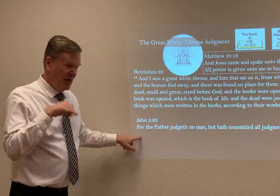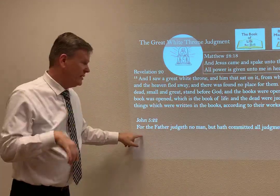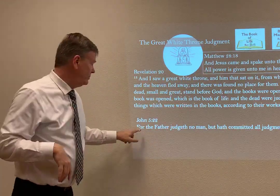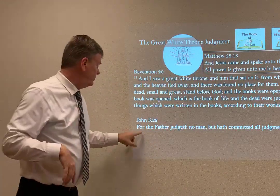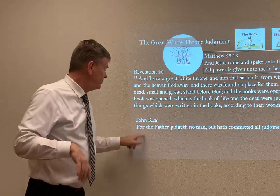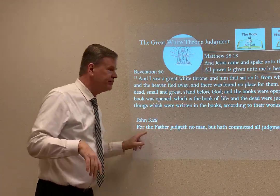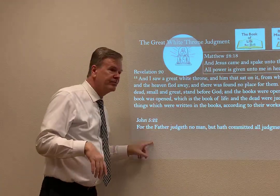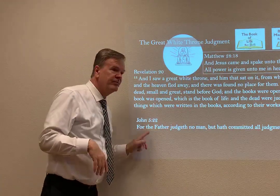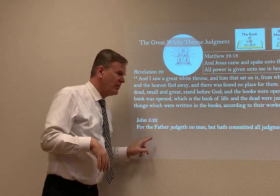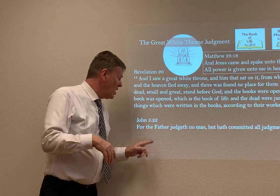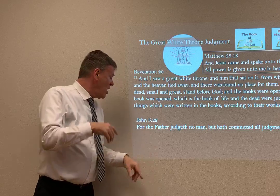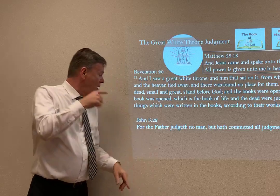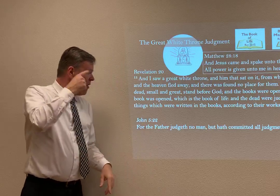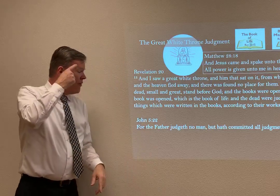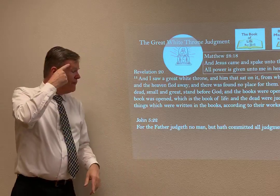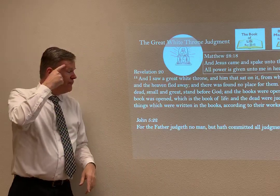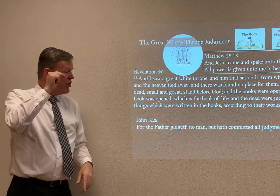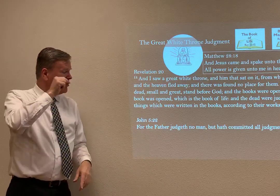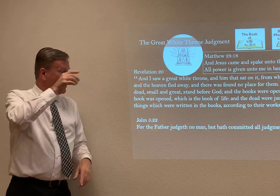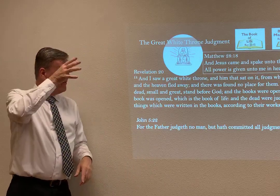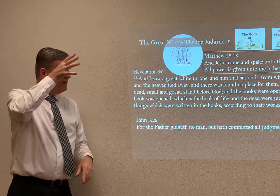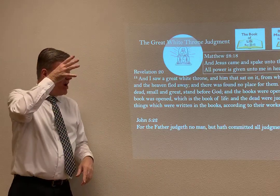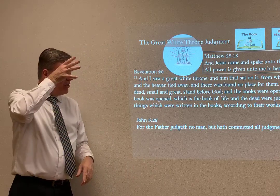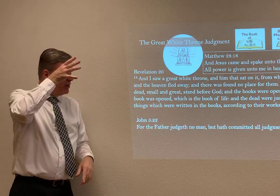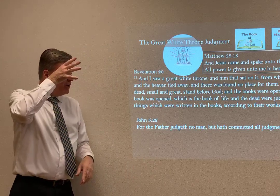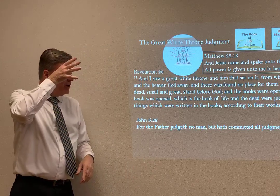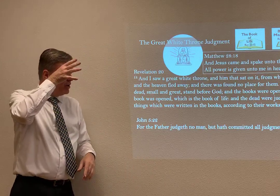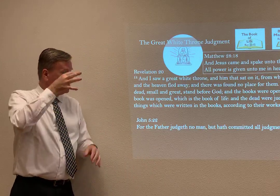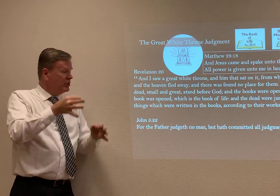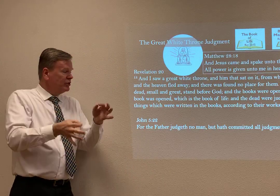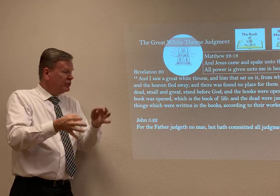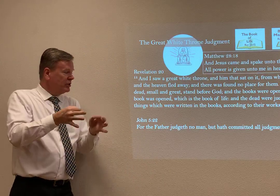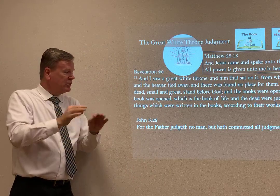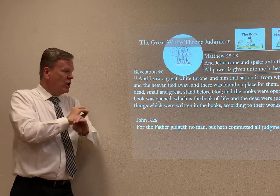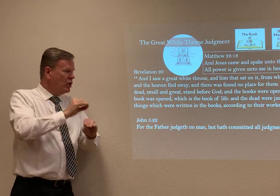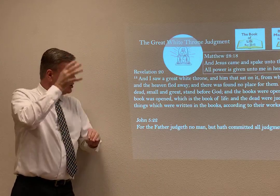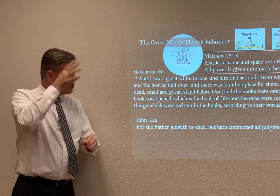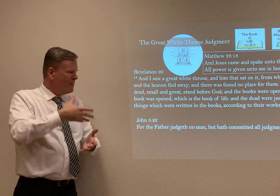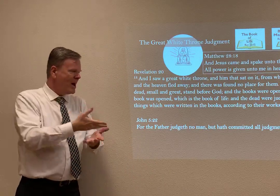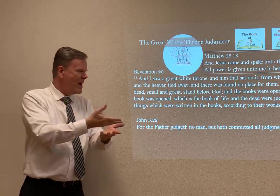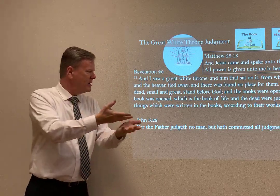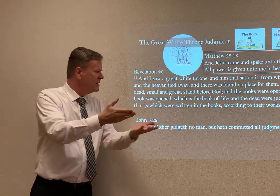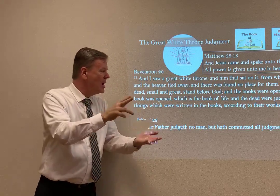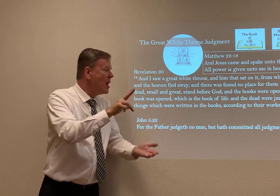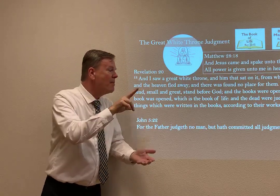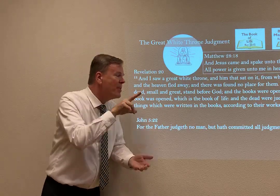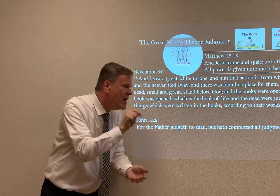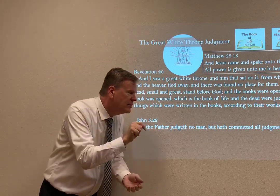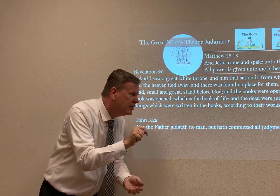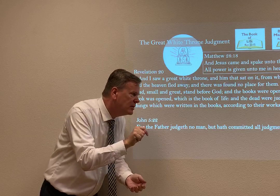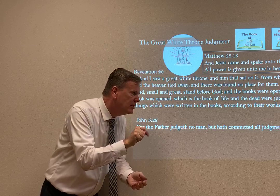at John chapter 5, verse 22, for the Father judgeth no man,